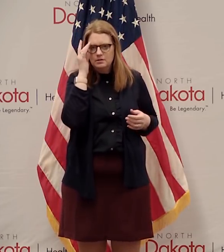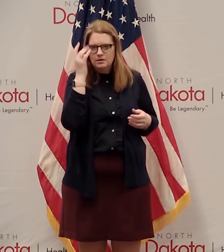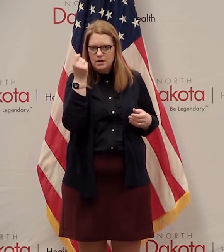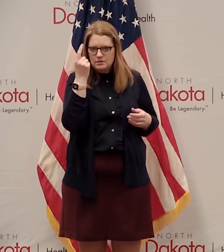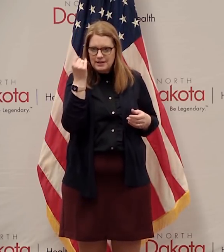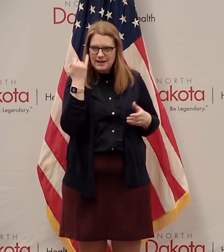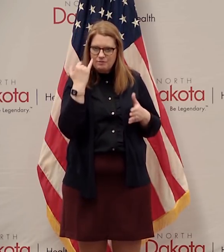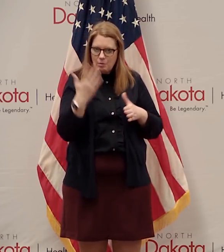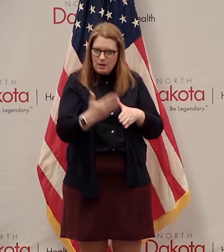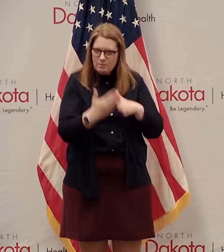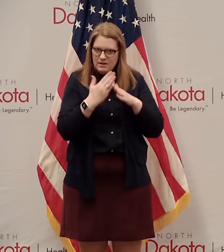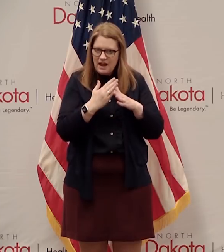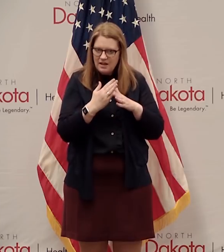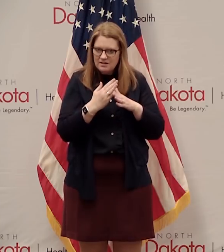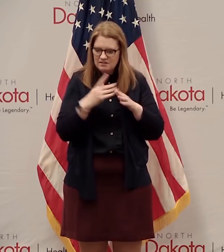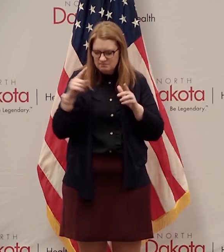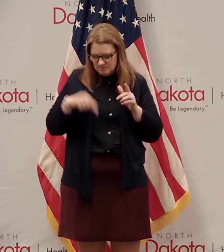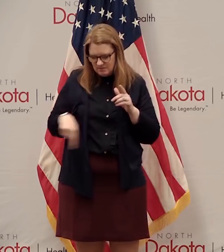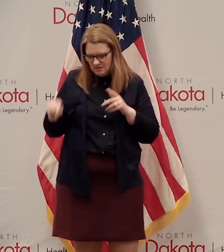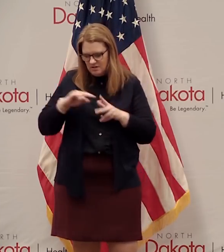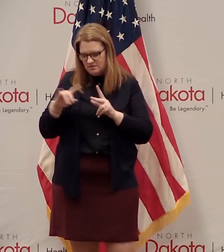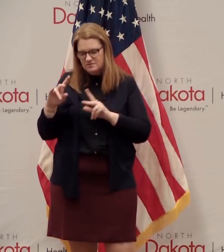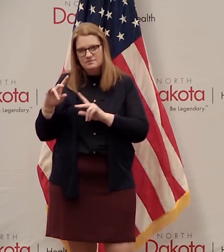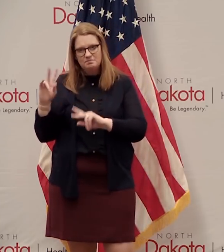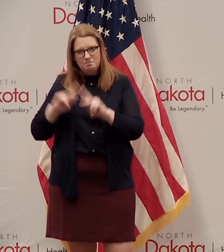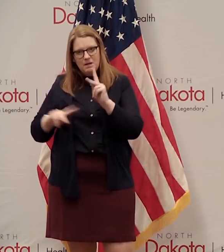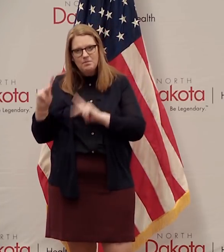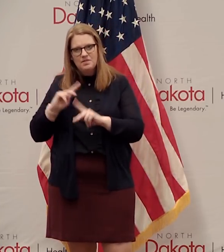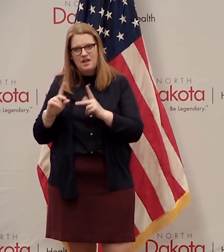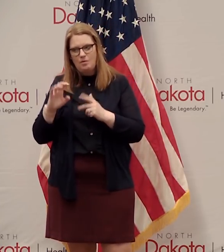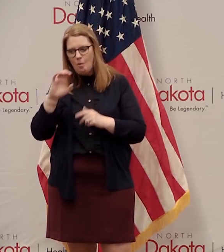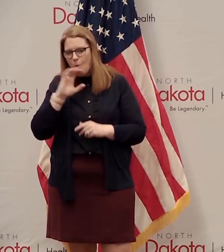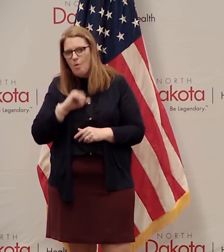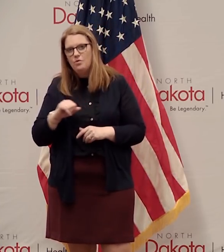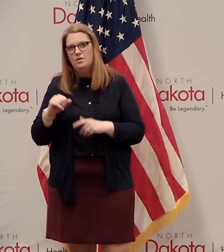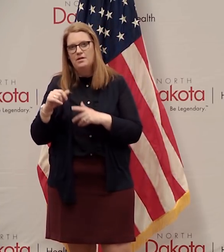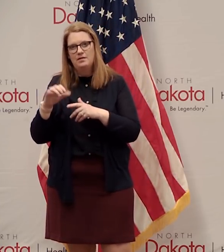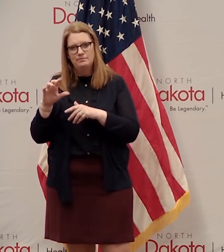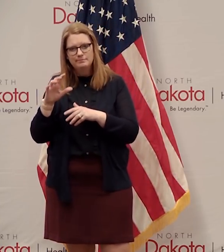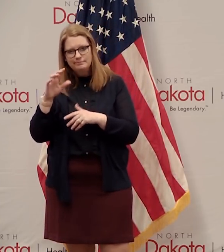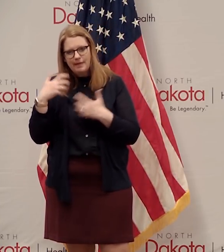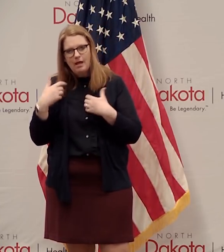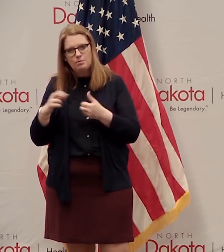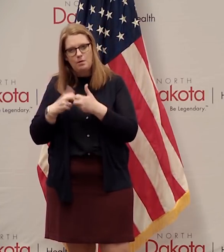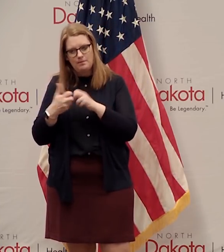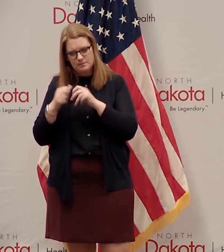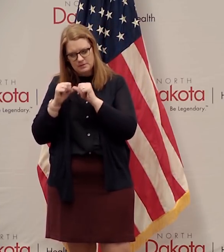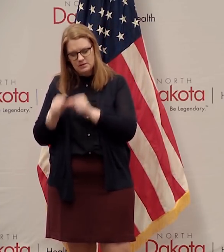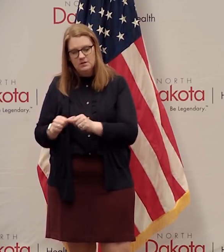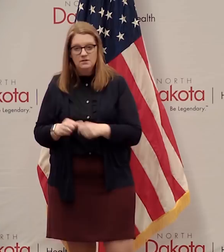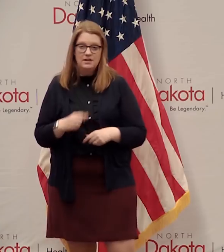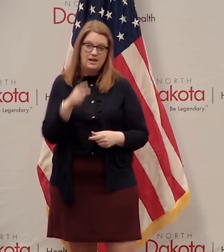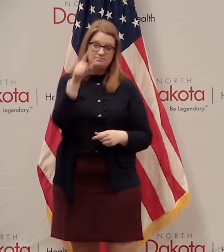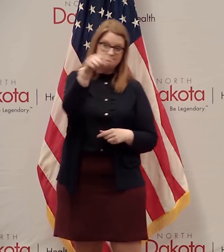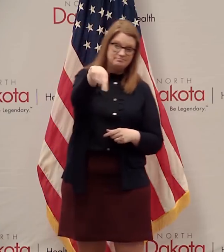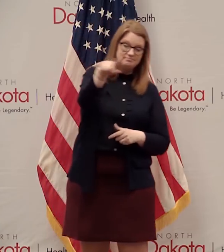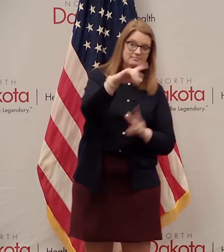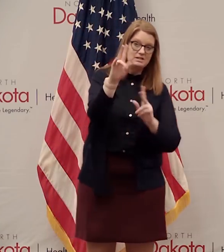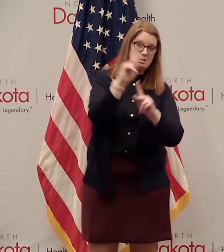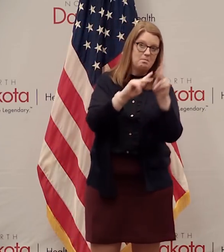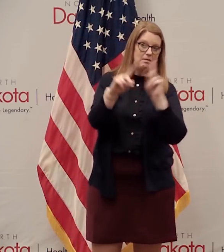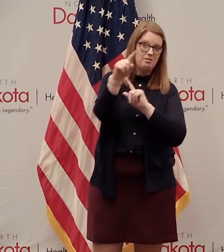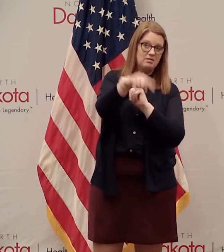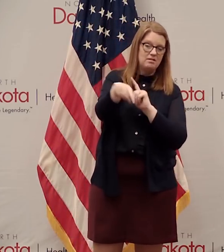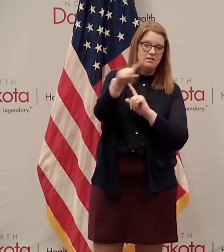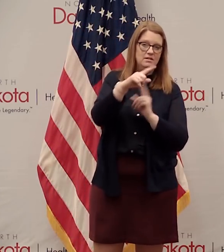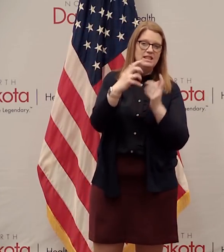protect those that are most vulnerable in our society. And I'm sure that the people that were there today also do care about